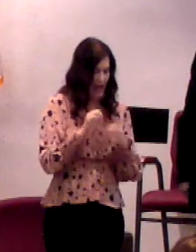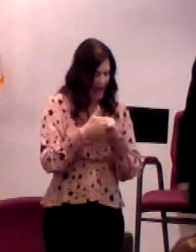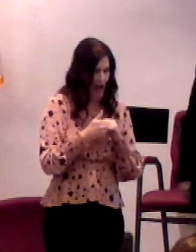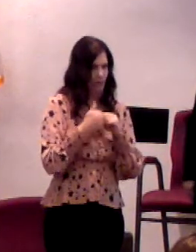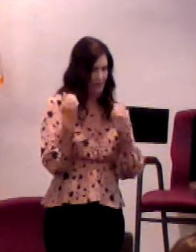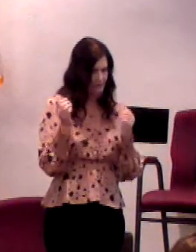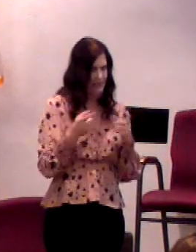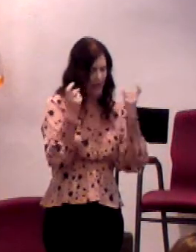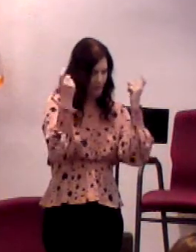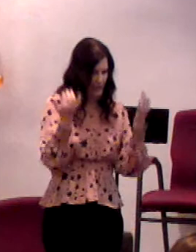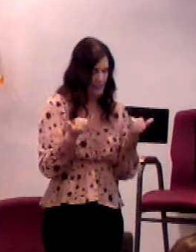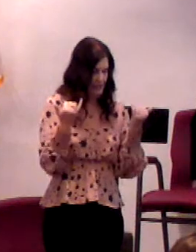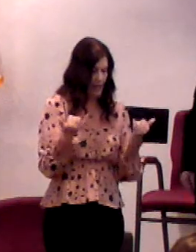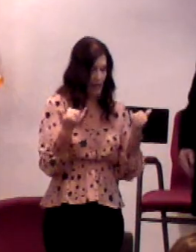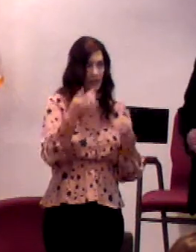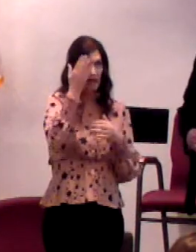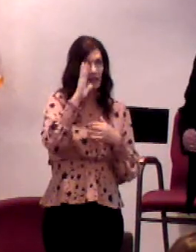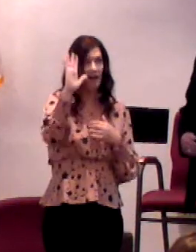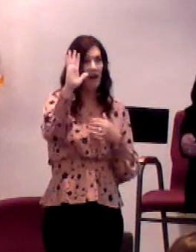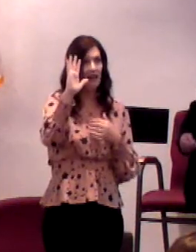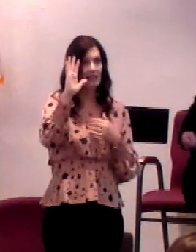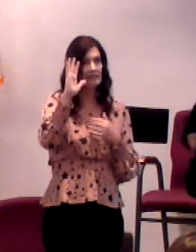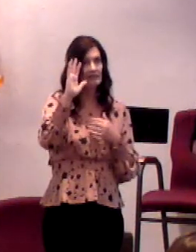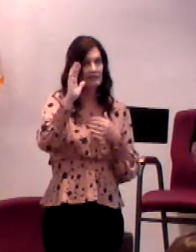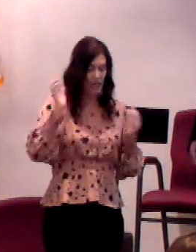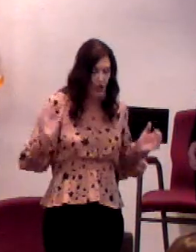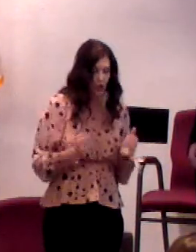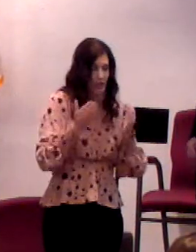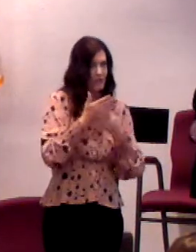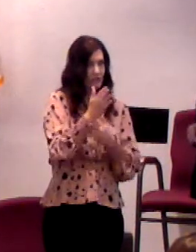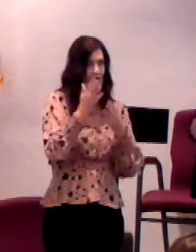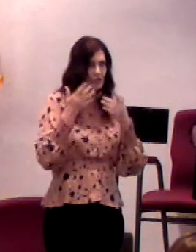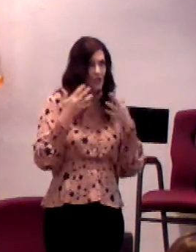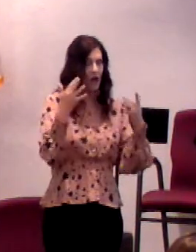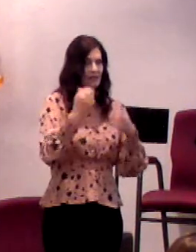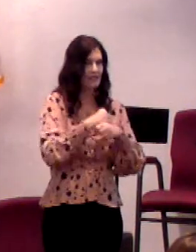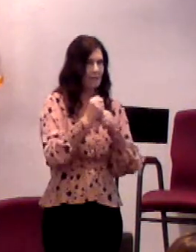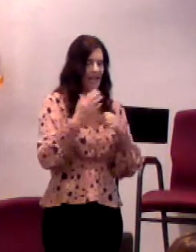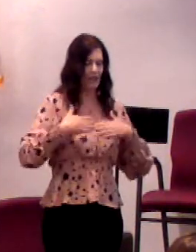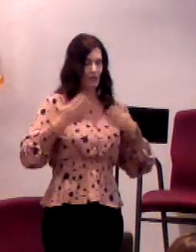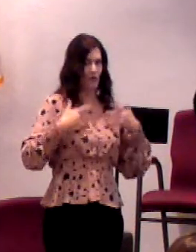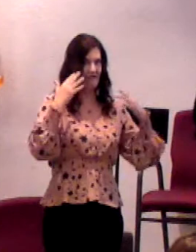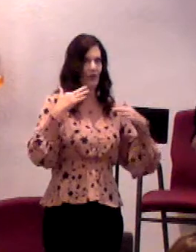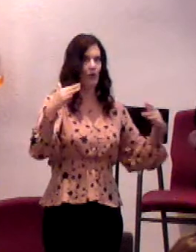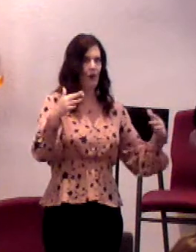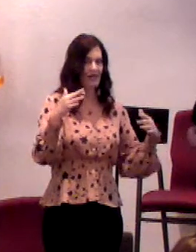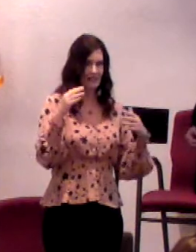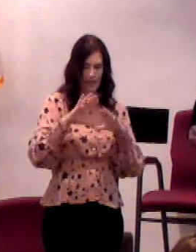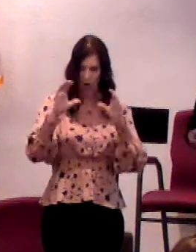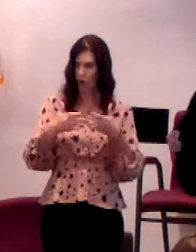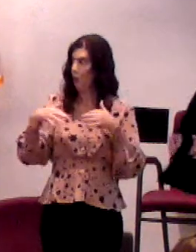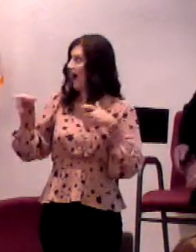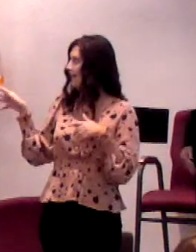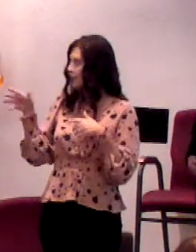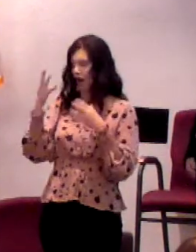today. God compels us in Psalms to make a joyful noise. And our choir, our beautiful choir, worked